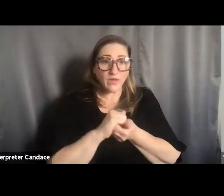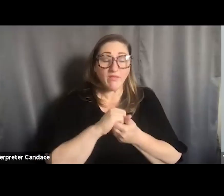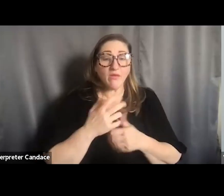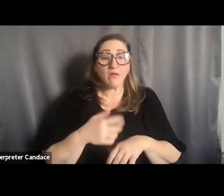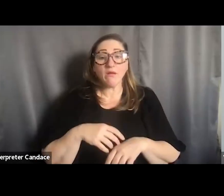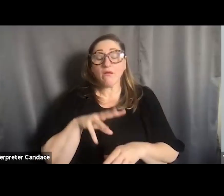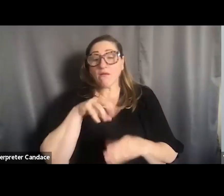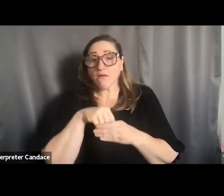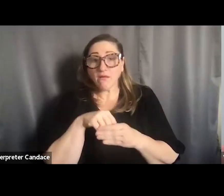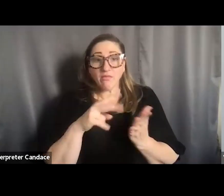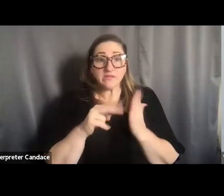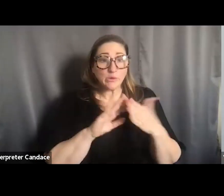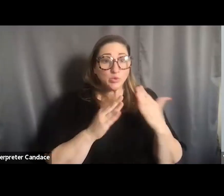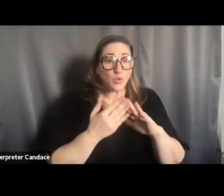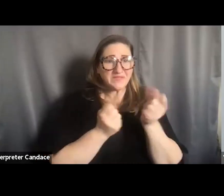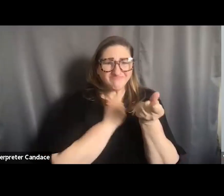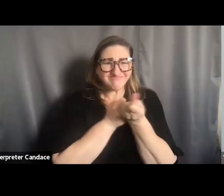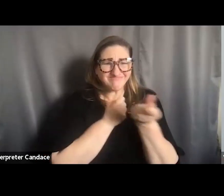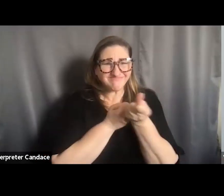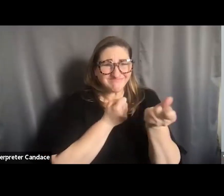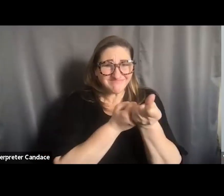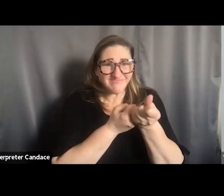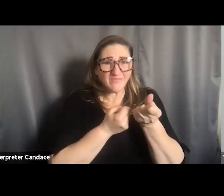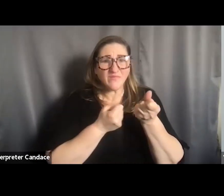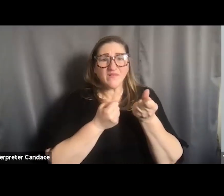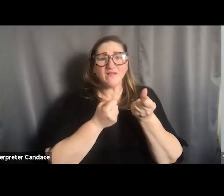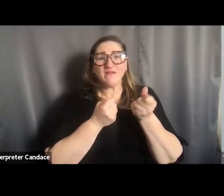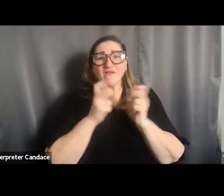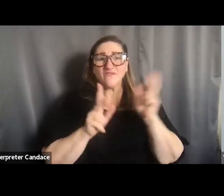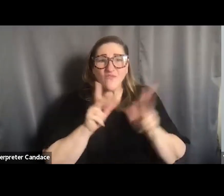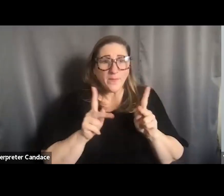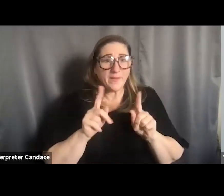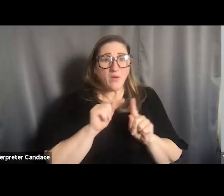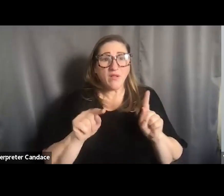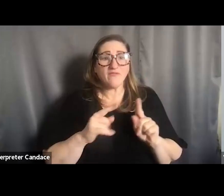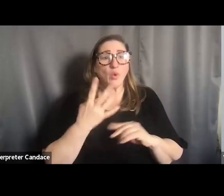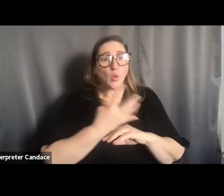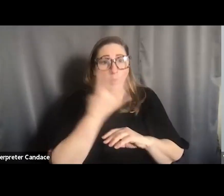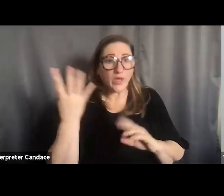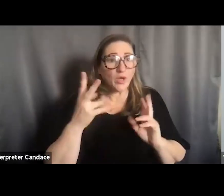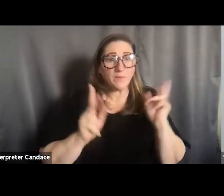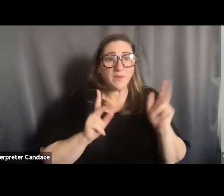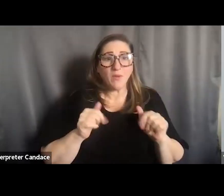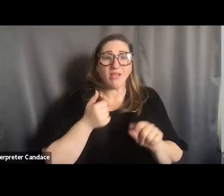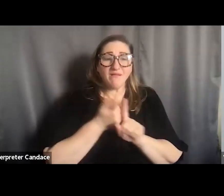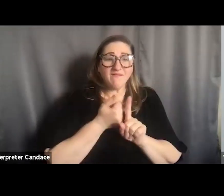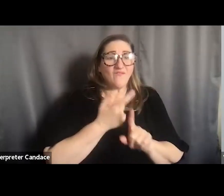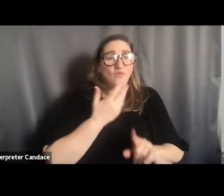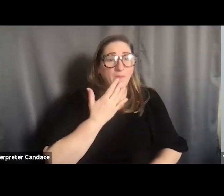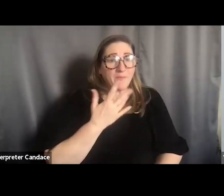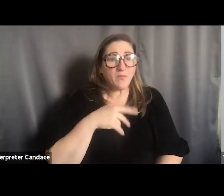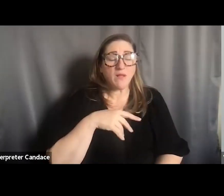advocate for everyone, right? Advocate for our neighbors, advocate for immigrants, advocate for queer people, advocate for people of color,